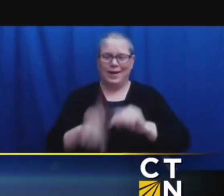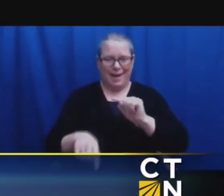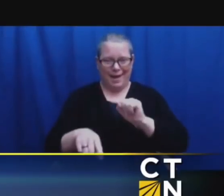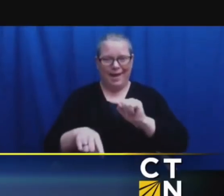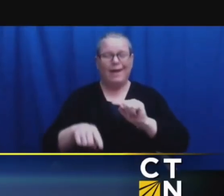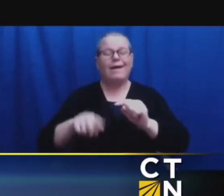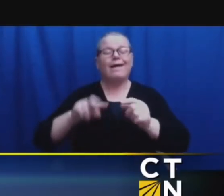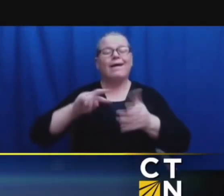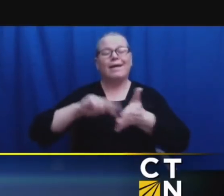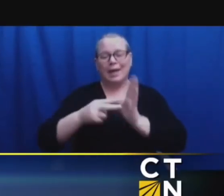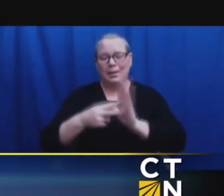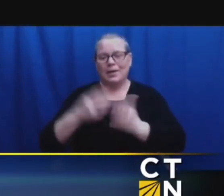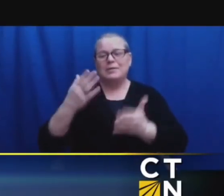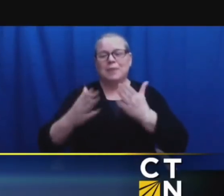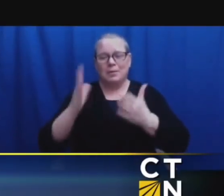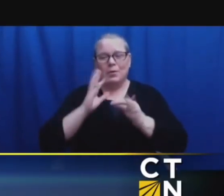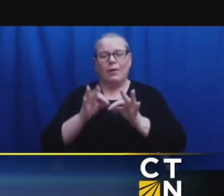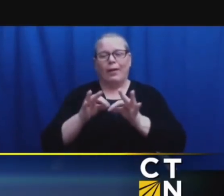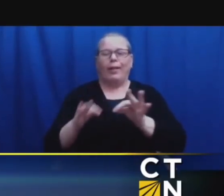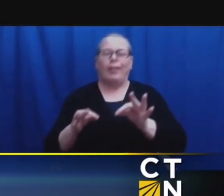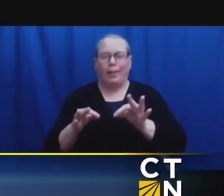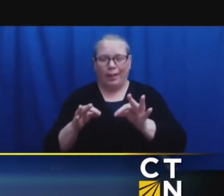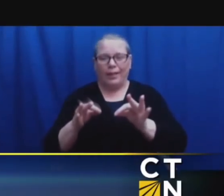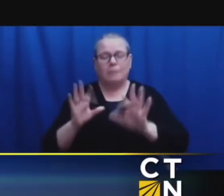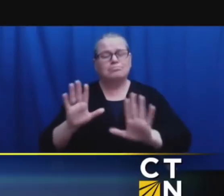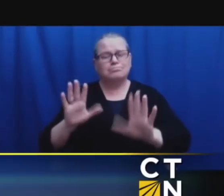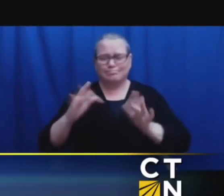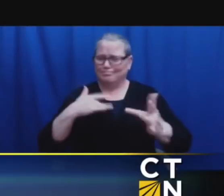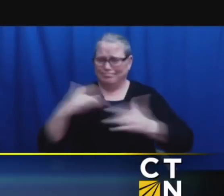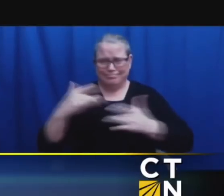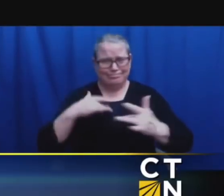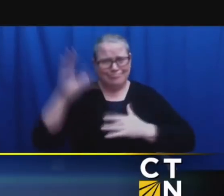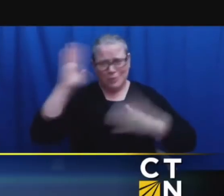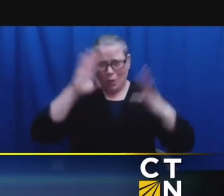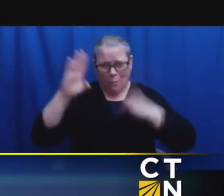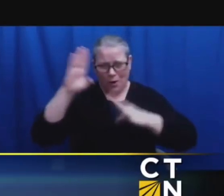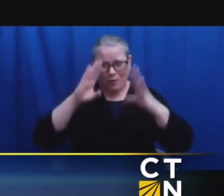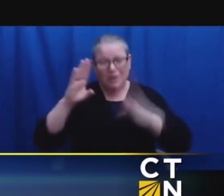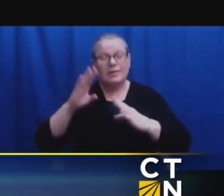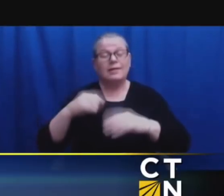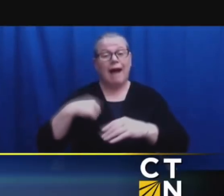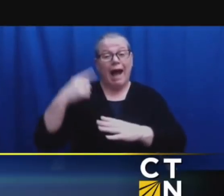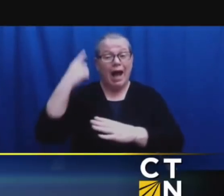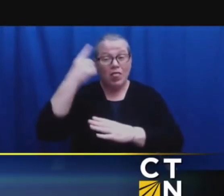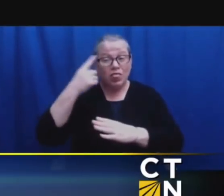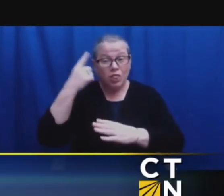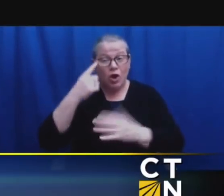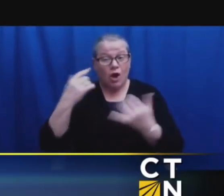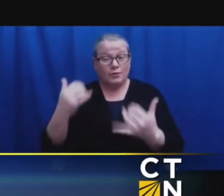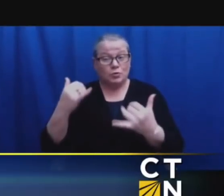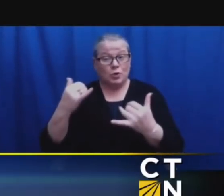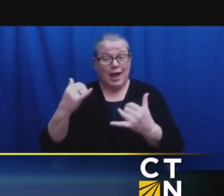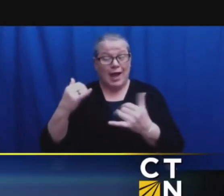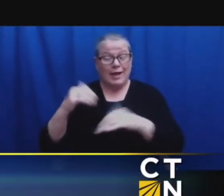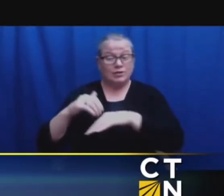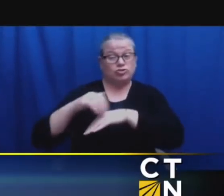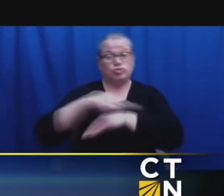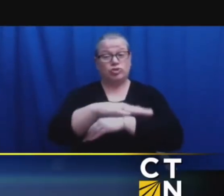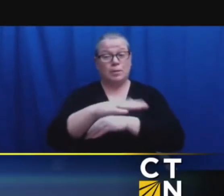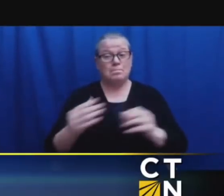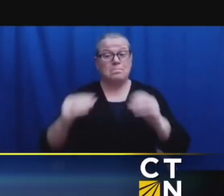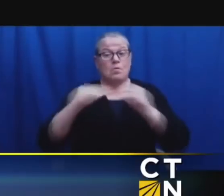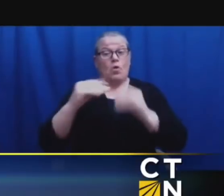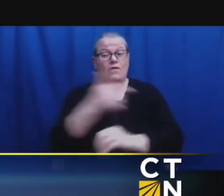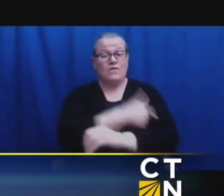bit, but not to worry. I had said I thought the next shipment of vaccines is going to come this afternoon. It's going to come tomorrow morning, but everything